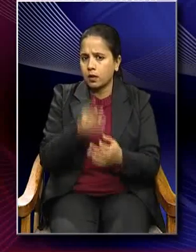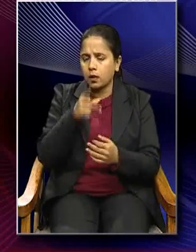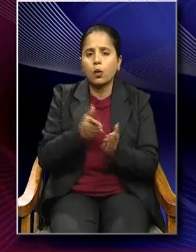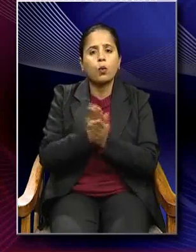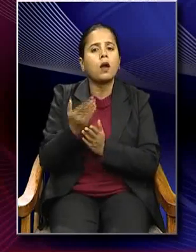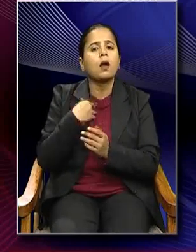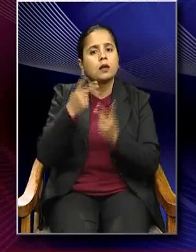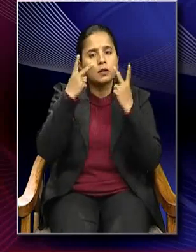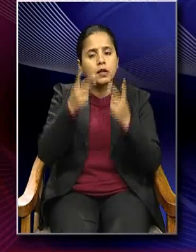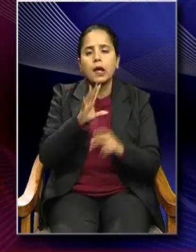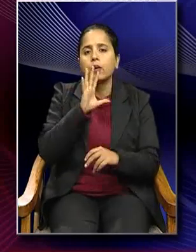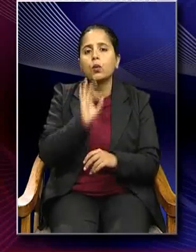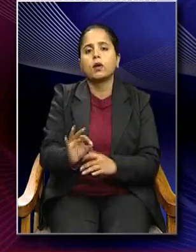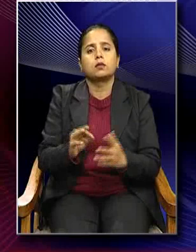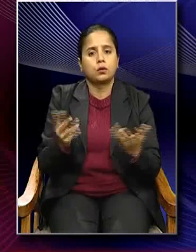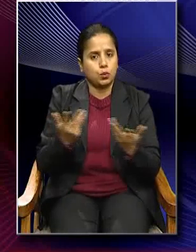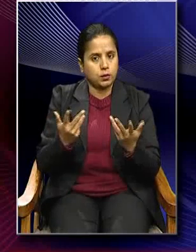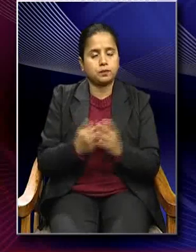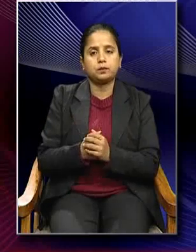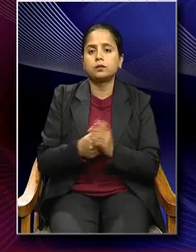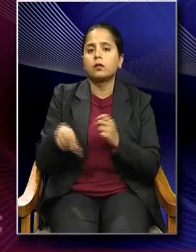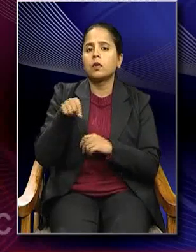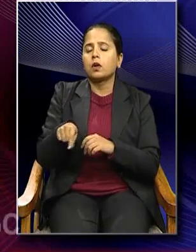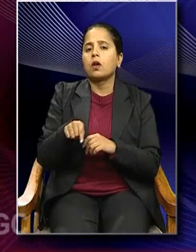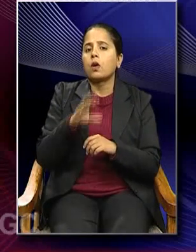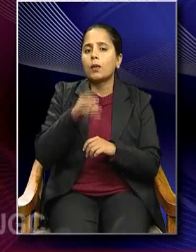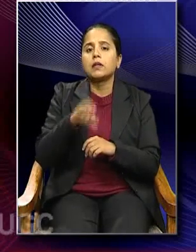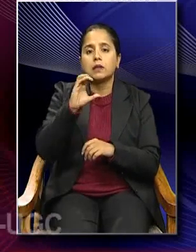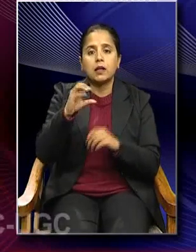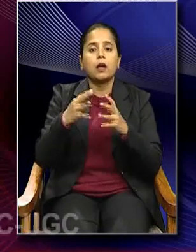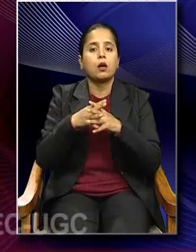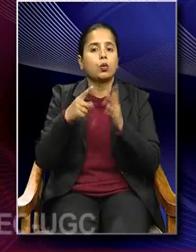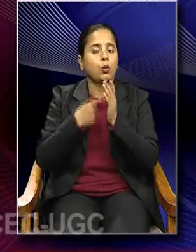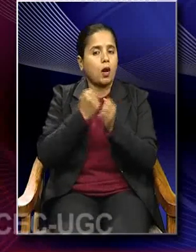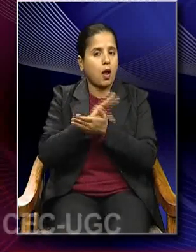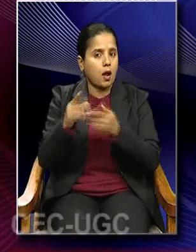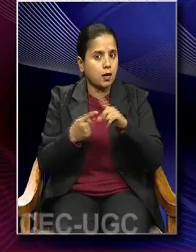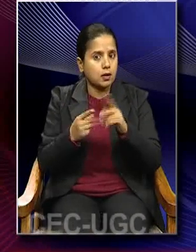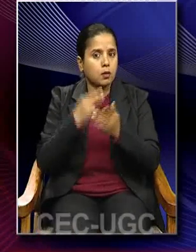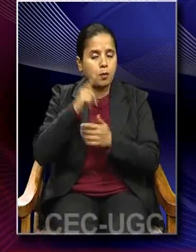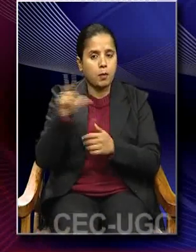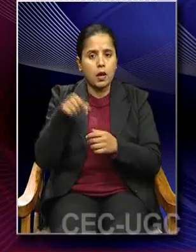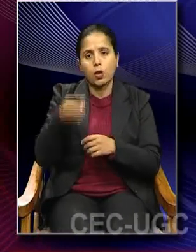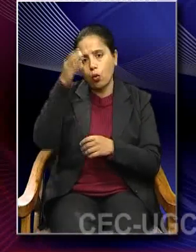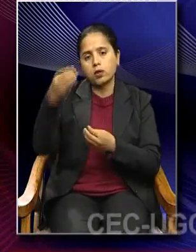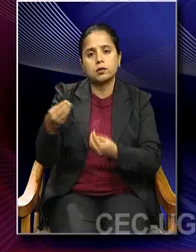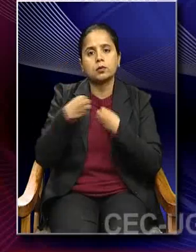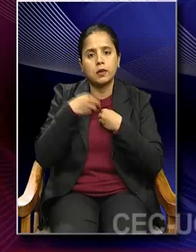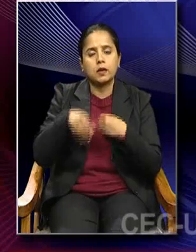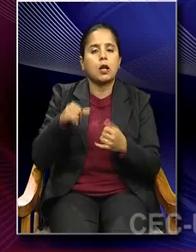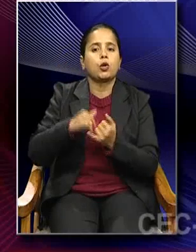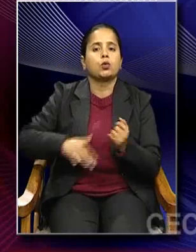of looking at reality, and what C. Wright Mills does is gives us this concept of